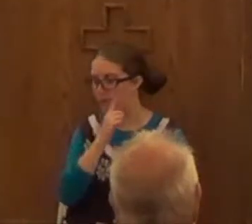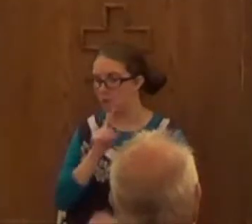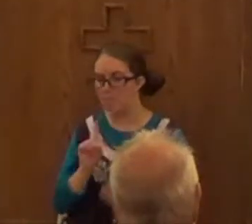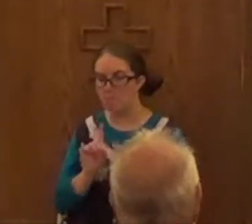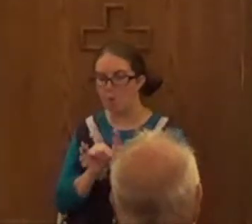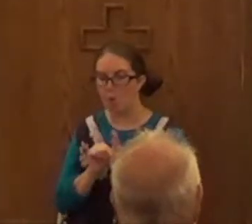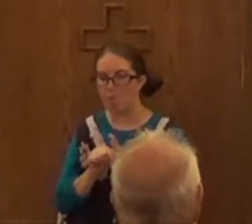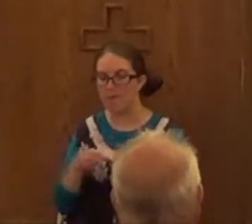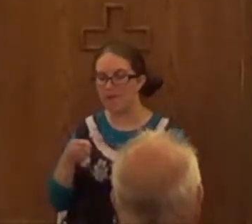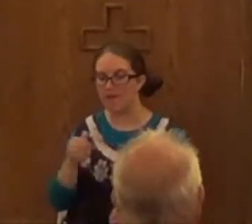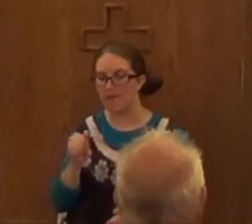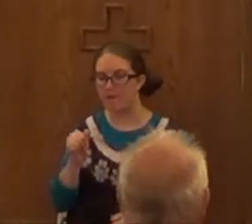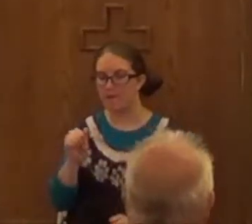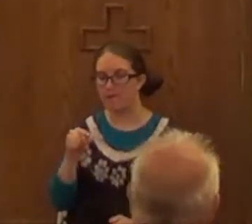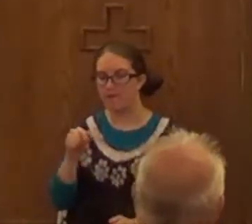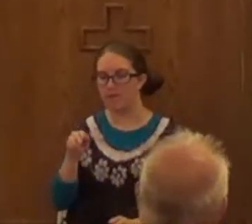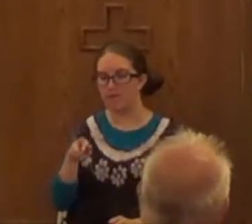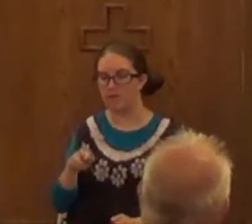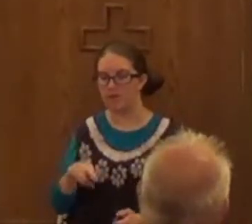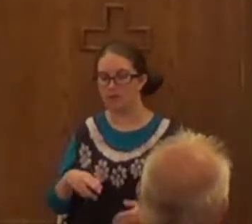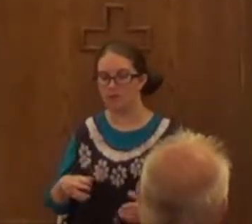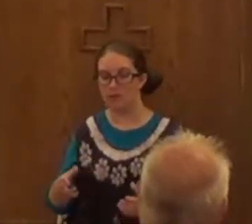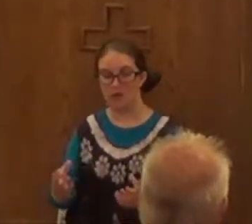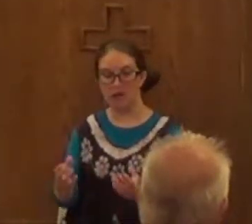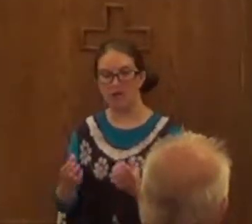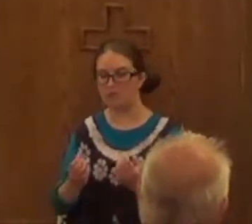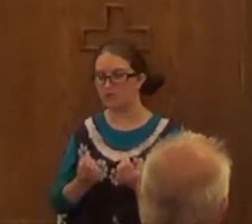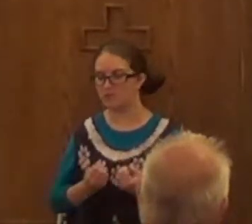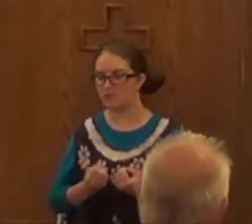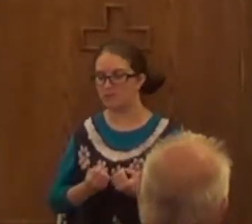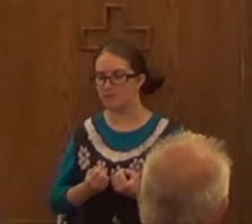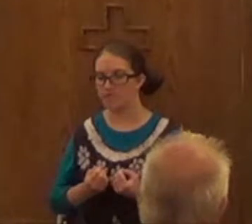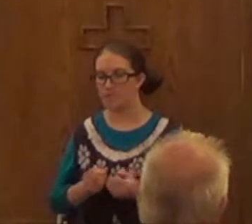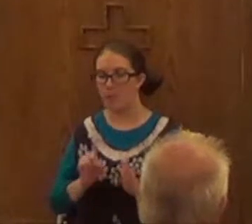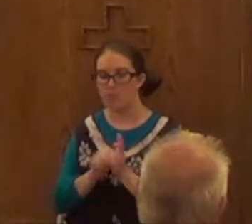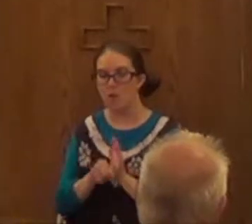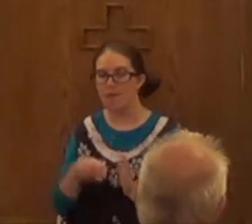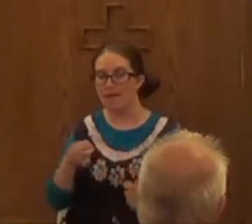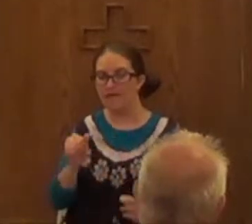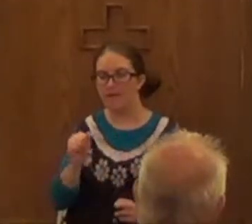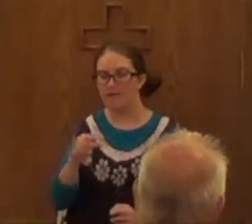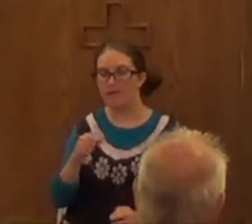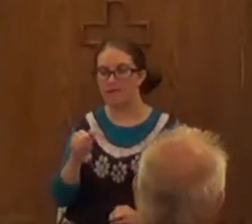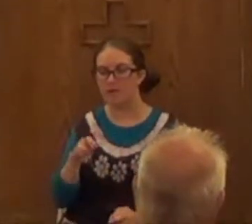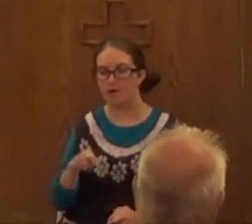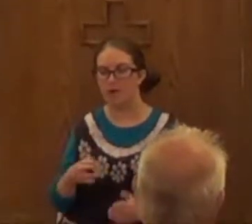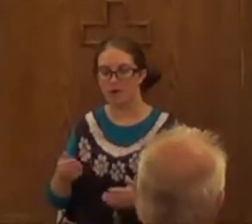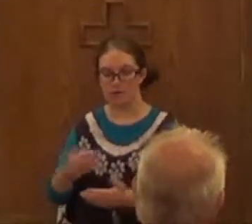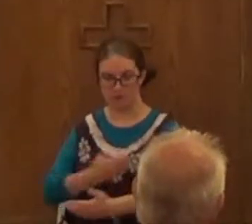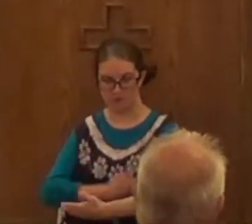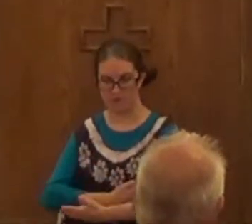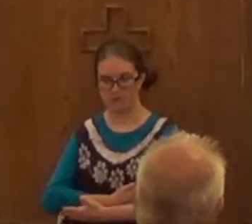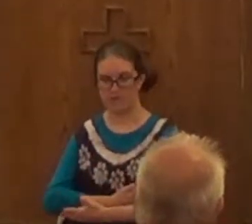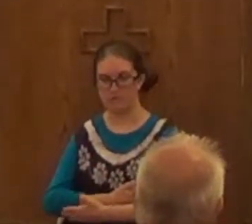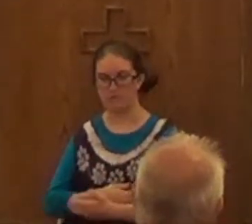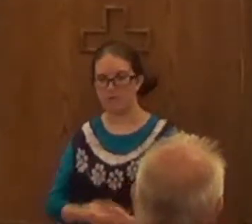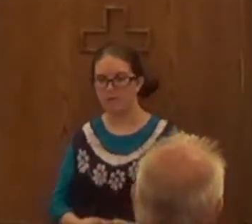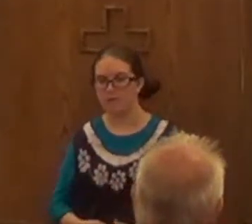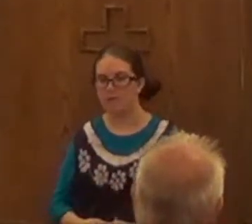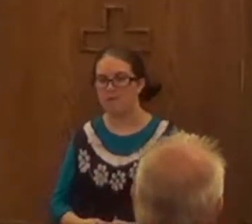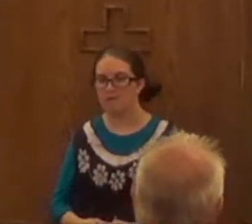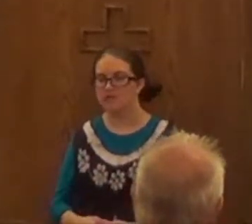moment Hagar got what she wanted, the moment Hagar conceived,